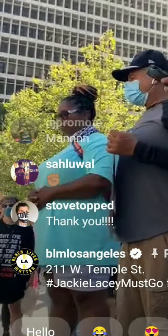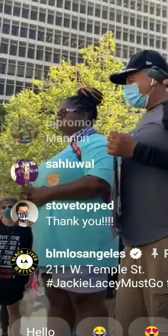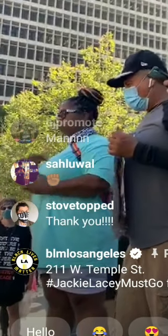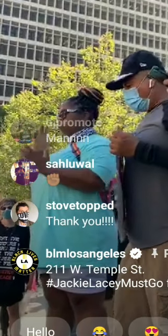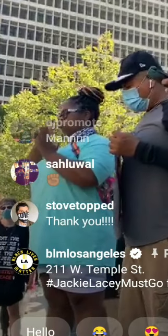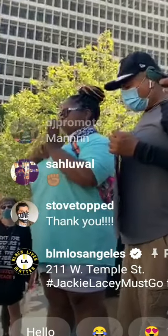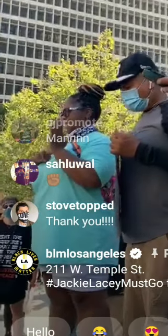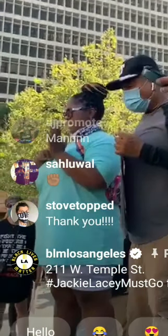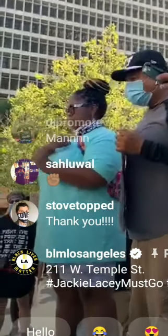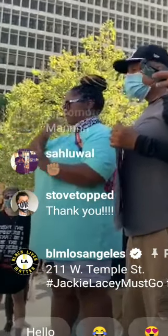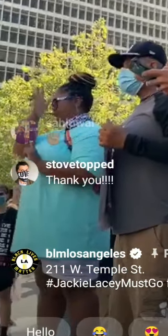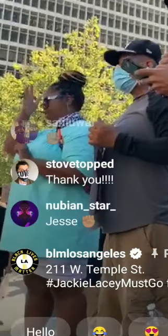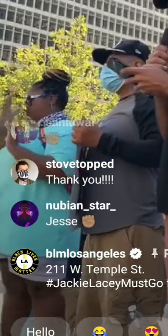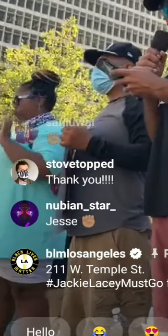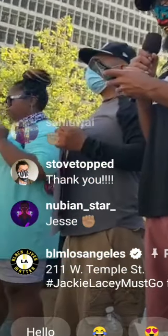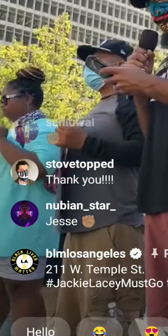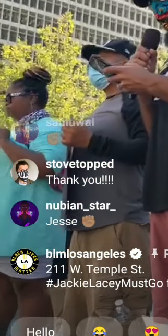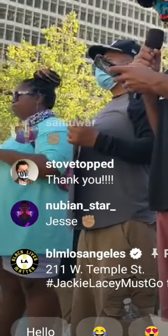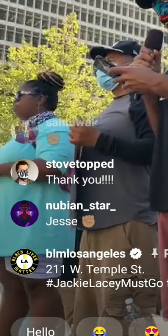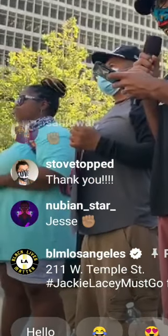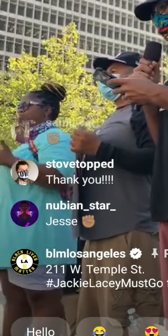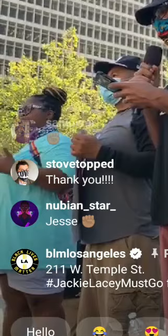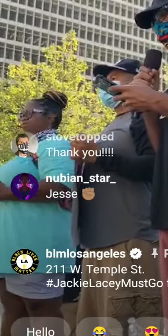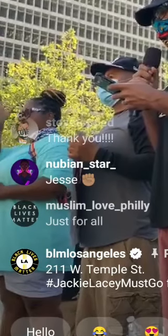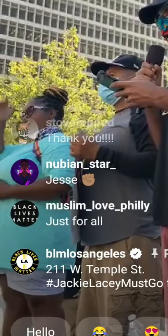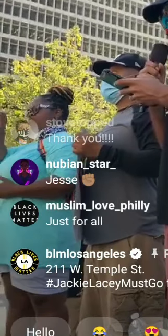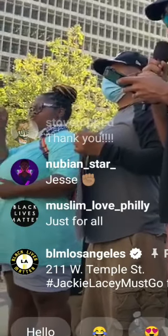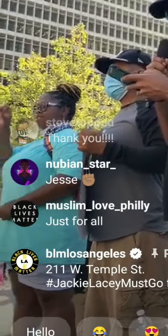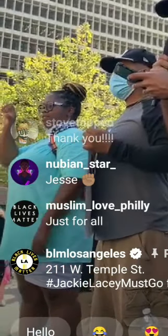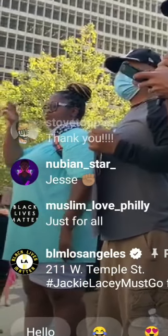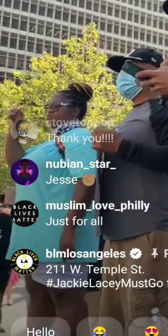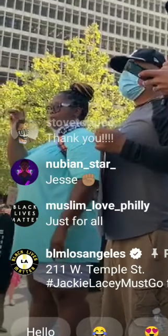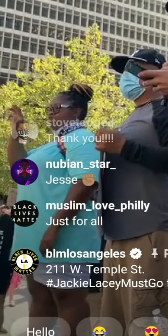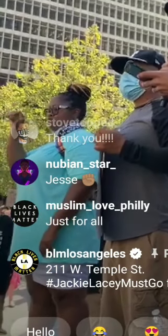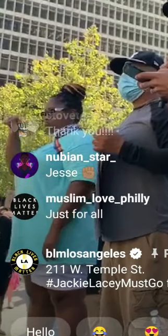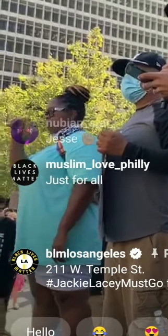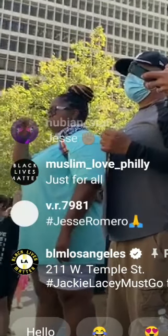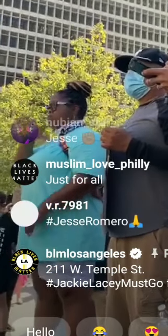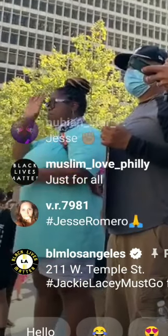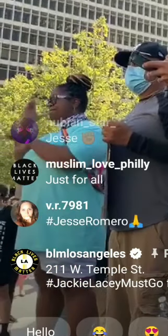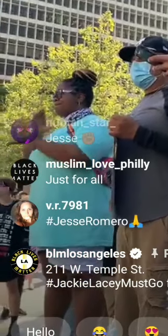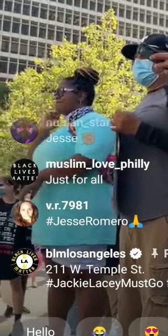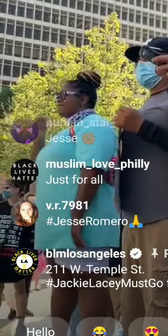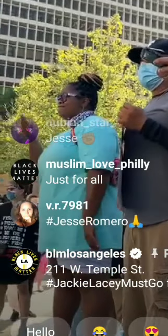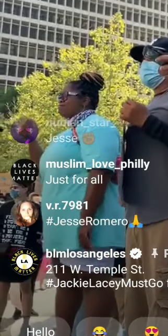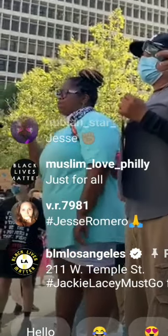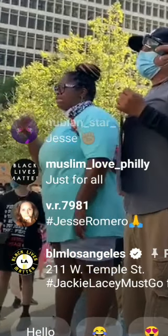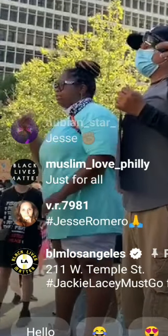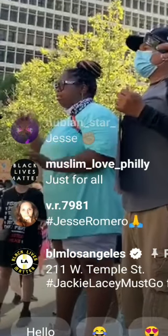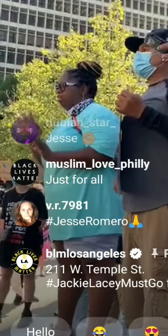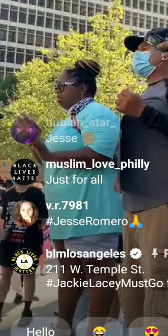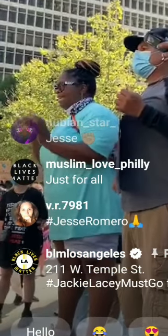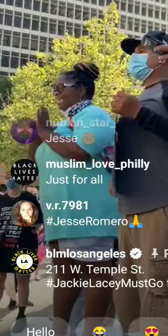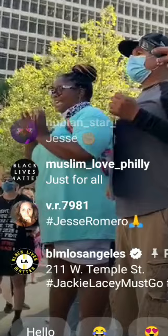I'm gonna read a statement now, y'all. I'm the father of Jesse Romero. My son was only 14 years old when